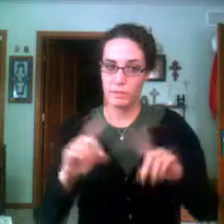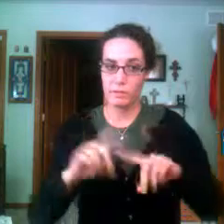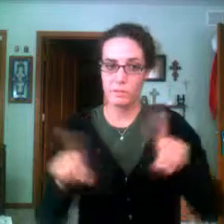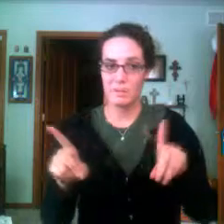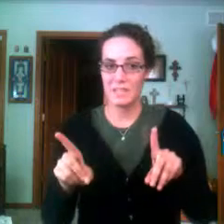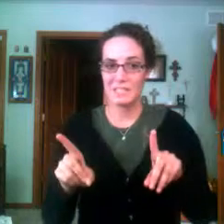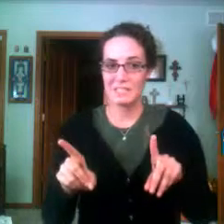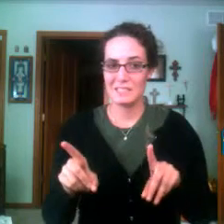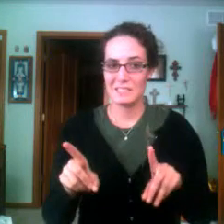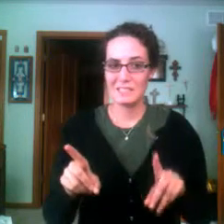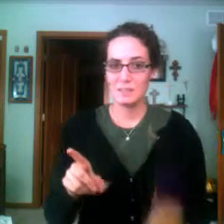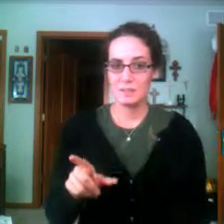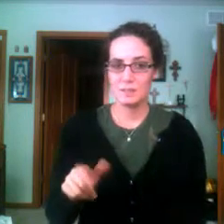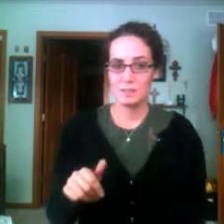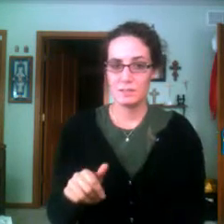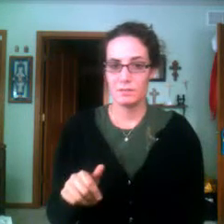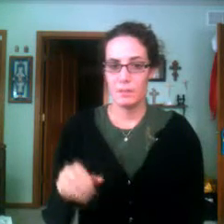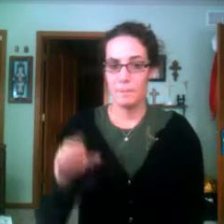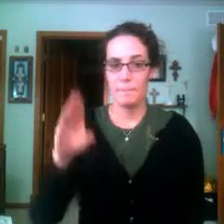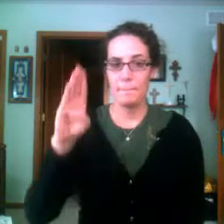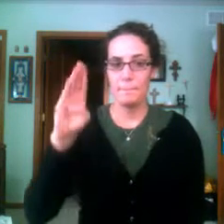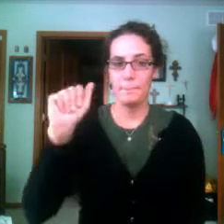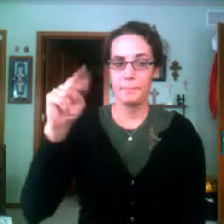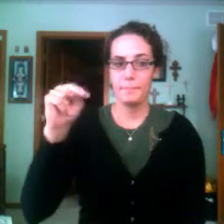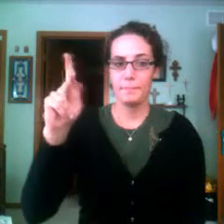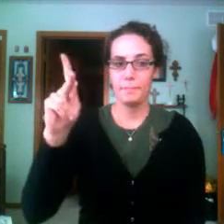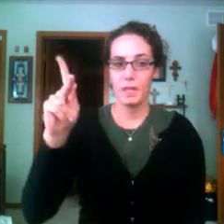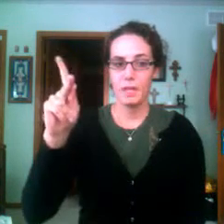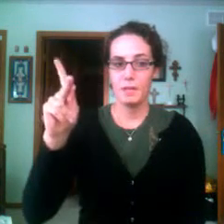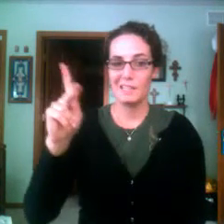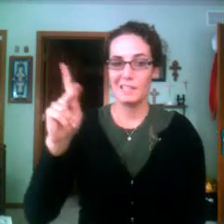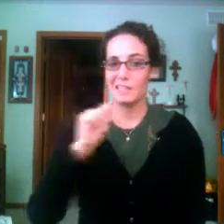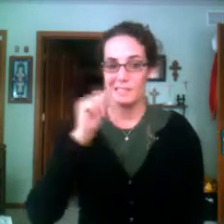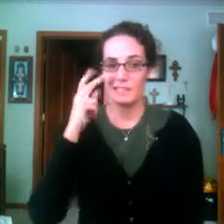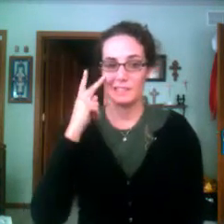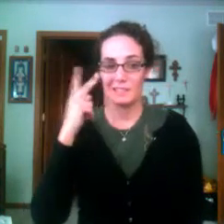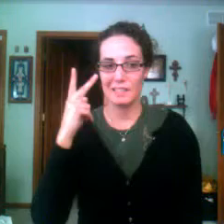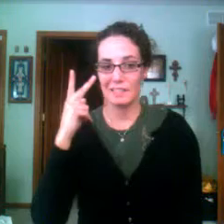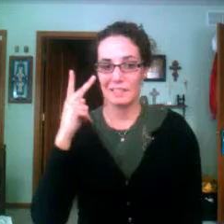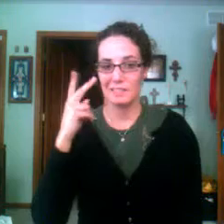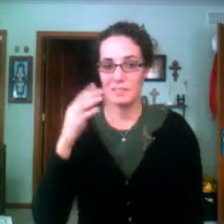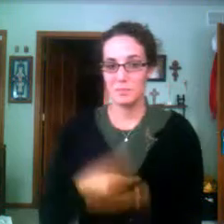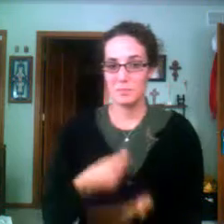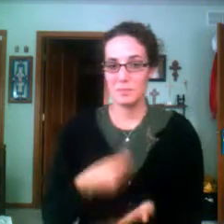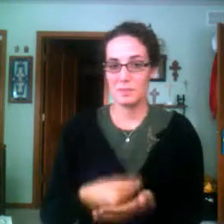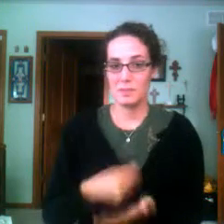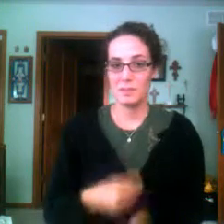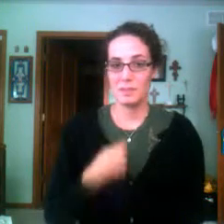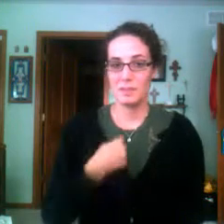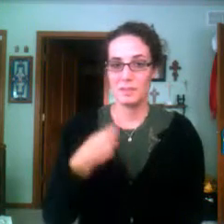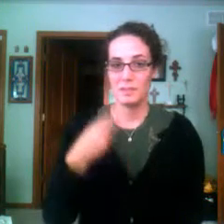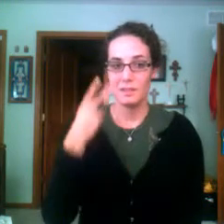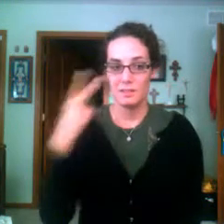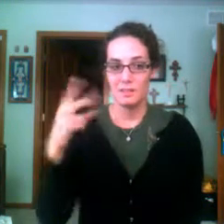accounts recently, I don't see any of these things. I see a little dash and then a number. Like it's